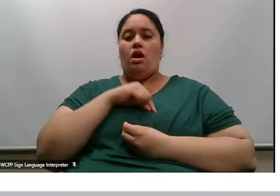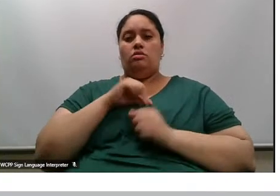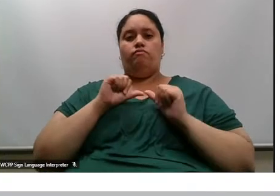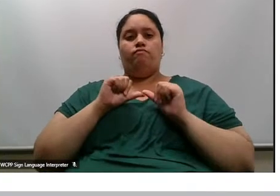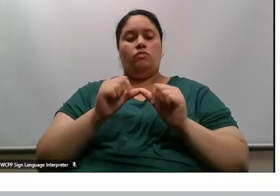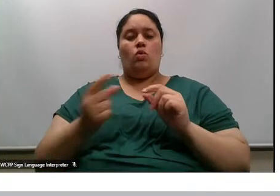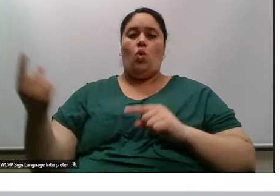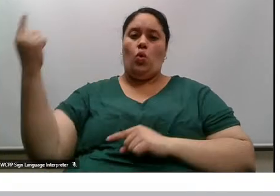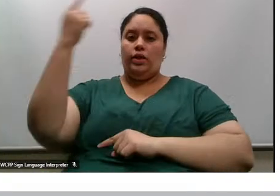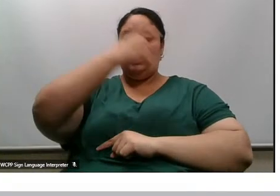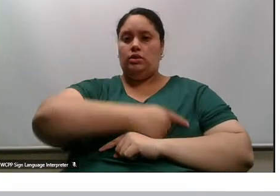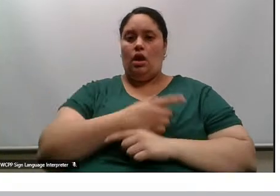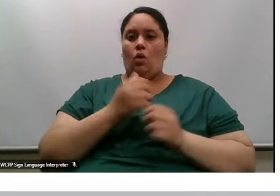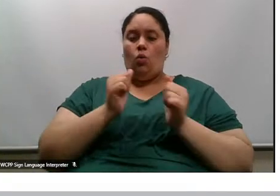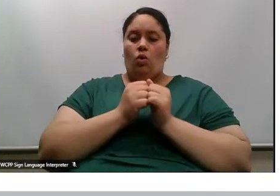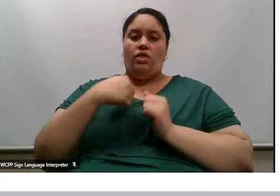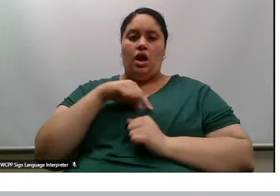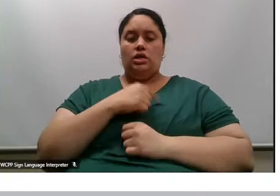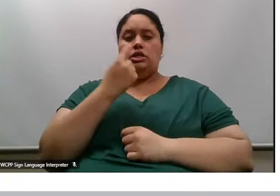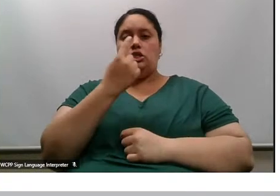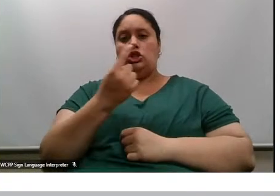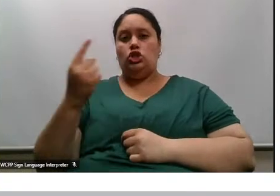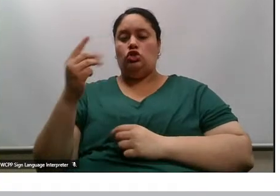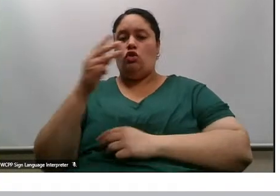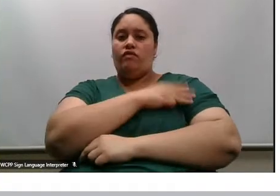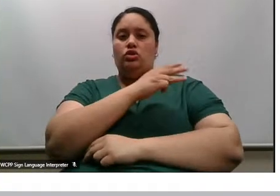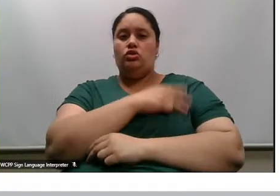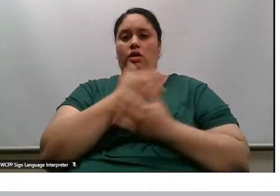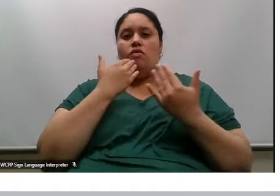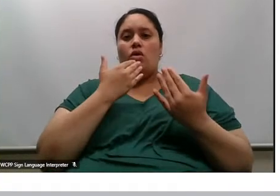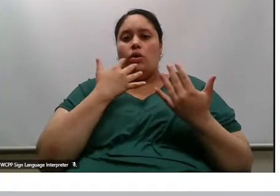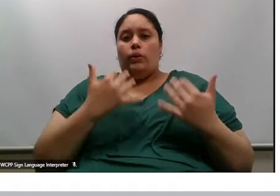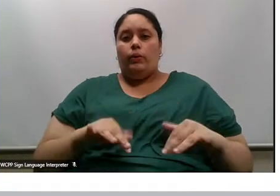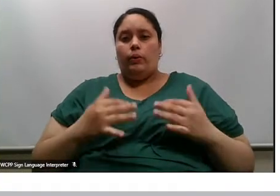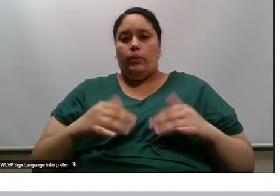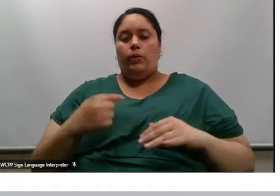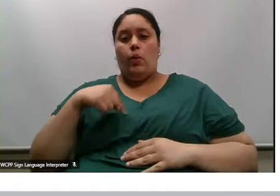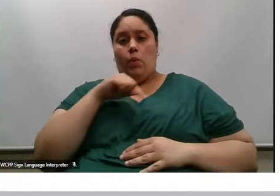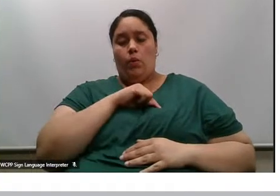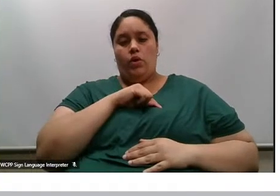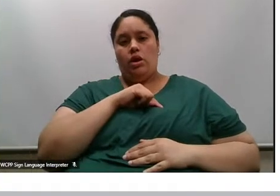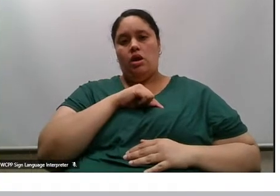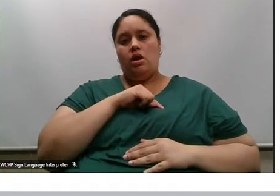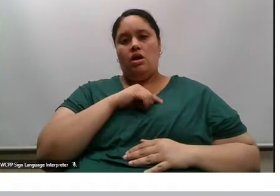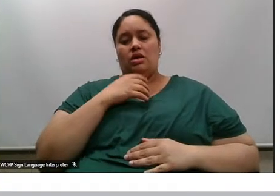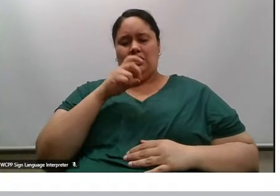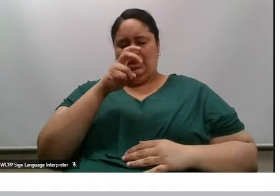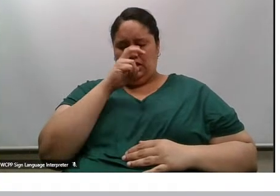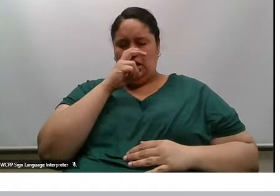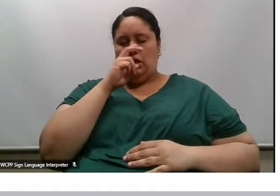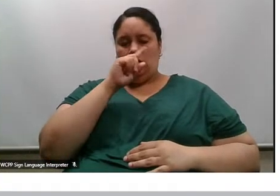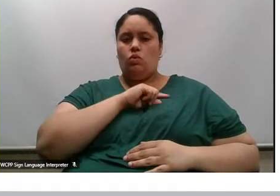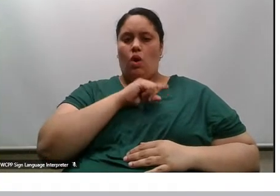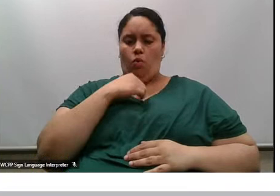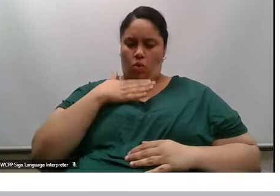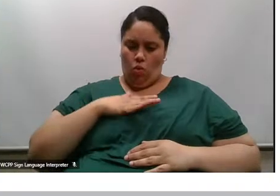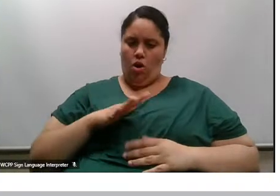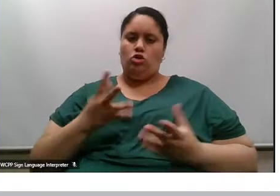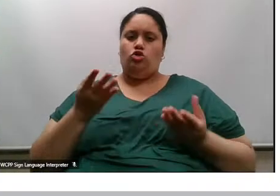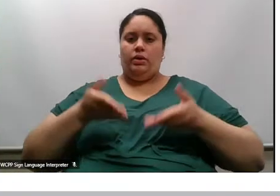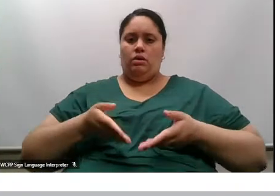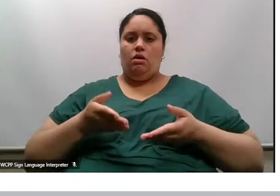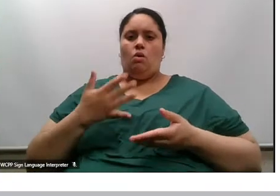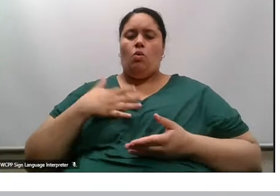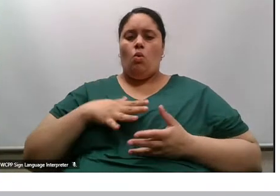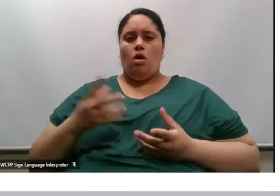day. Each and every official, thank you so much. We were very serious that we are wanting to be here an